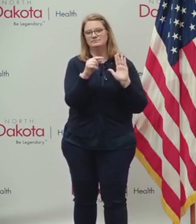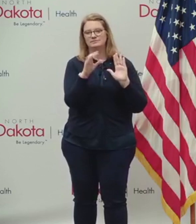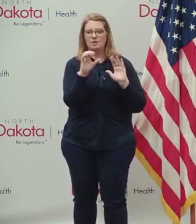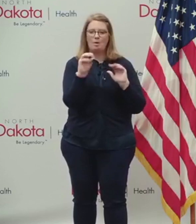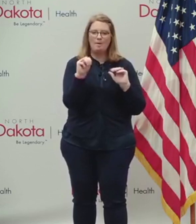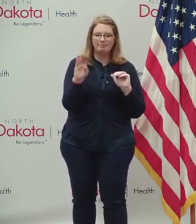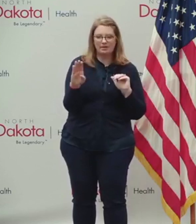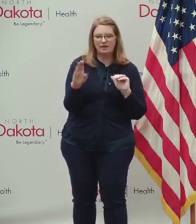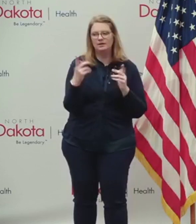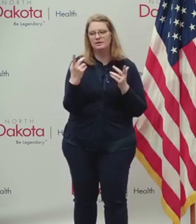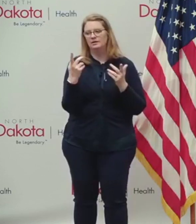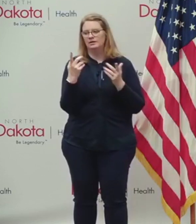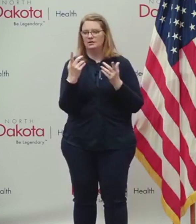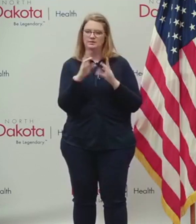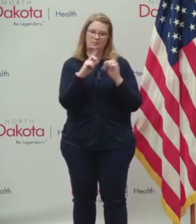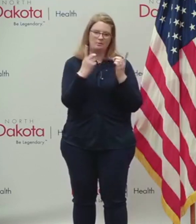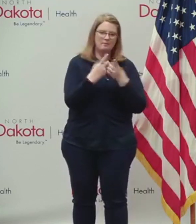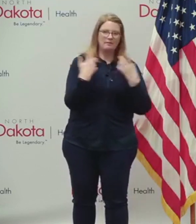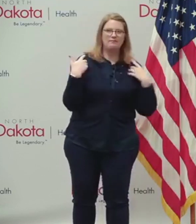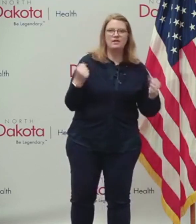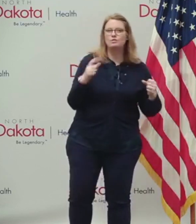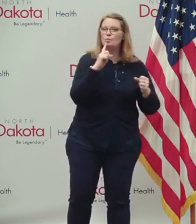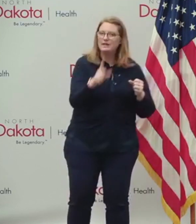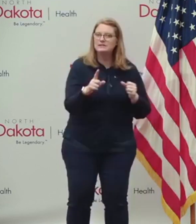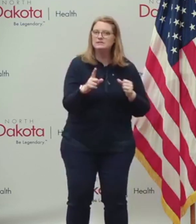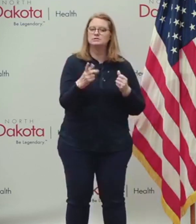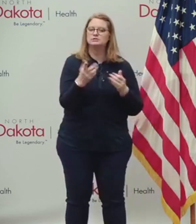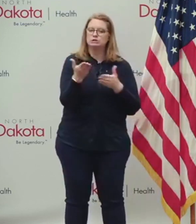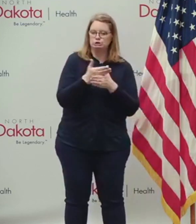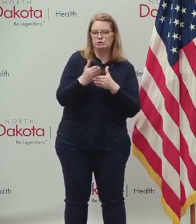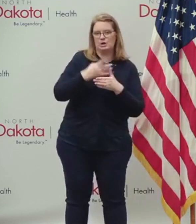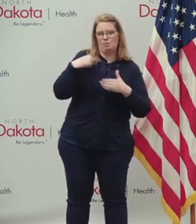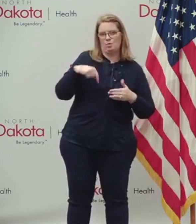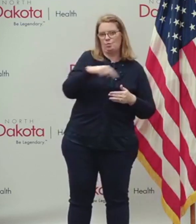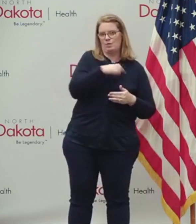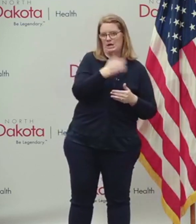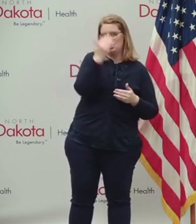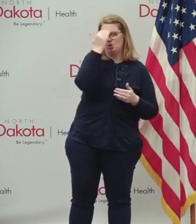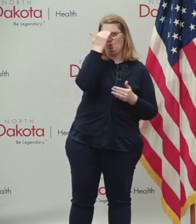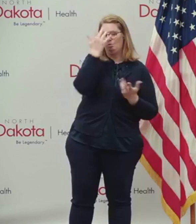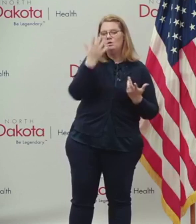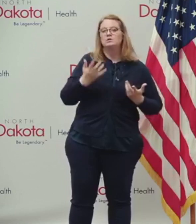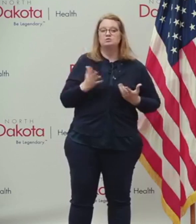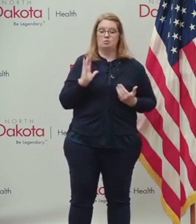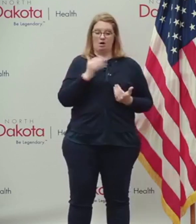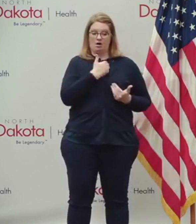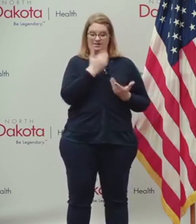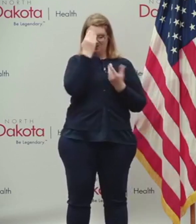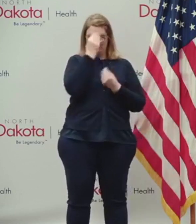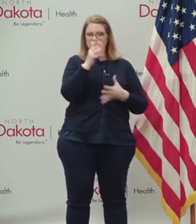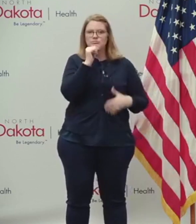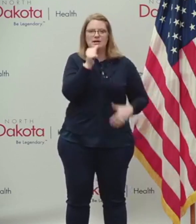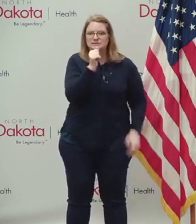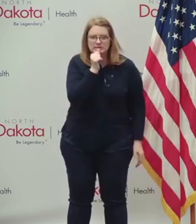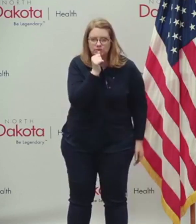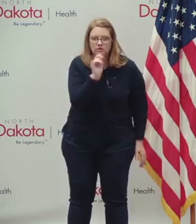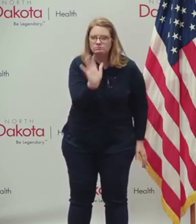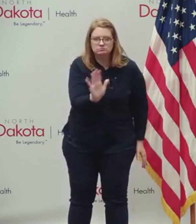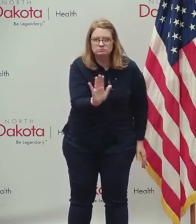or whether it's through the Department of Health, but continually updating the information that we're sharing. North